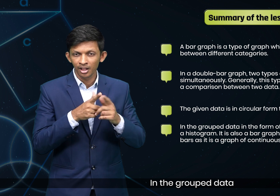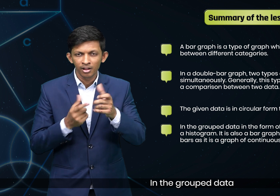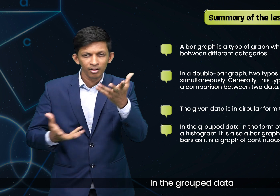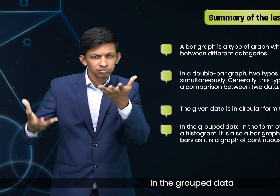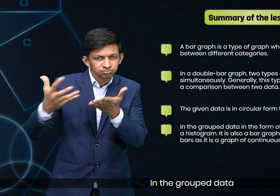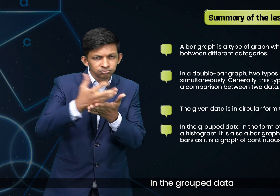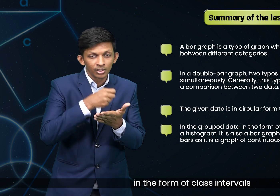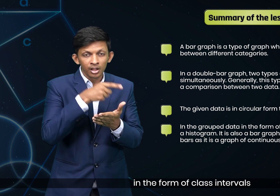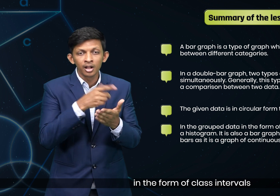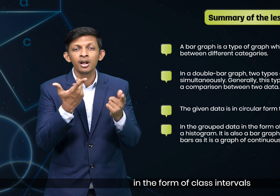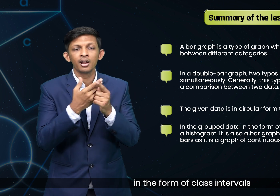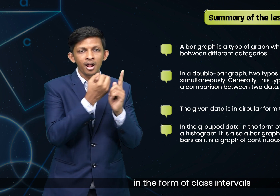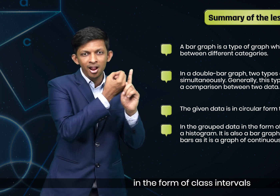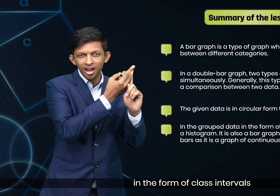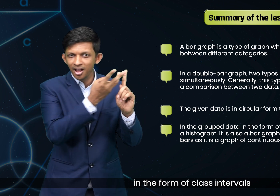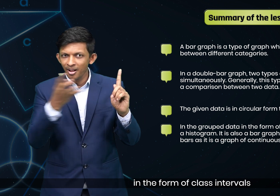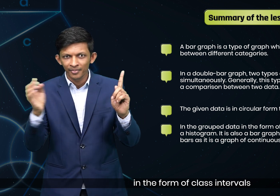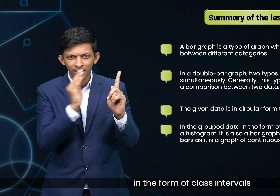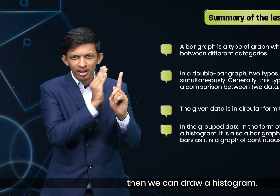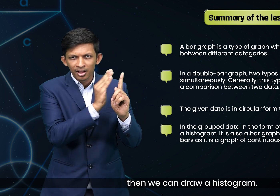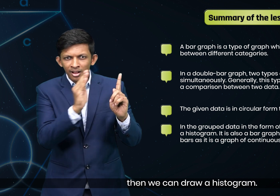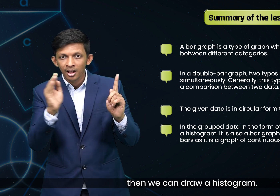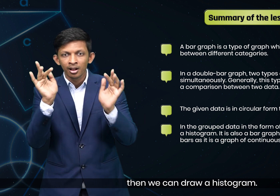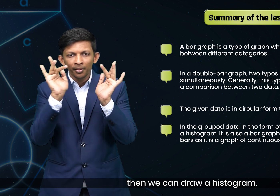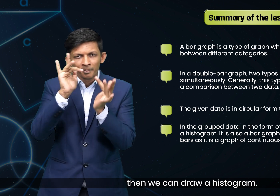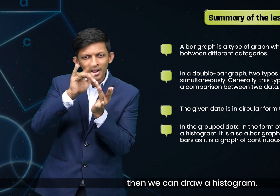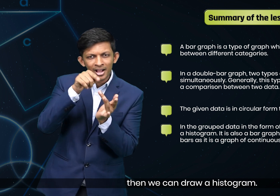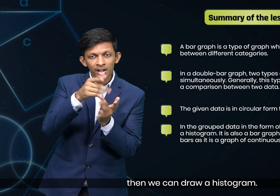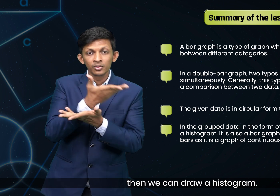data in the form of class intervals, then we can draw a histogram.